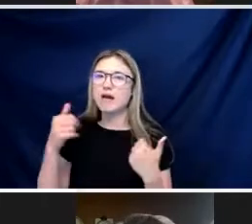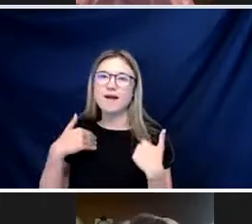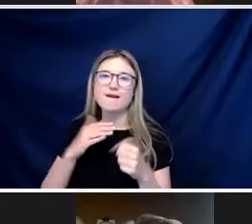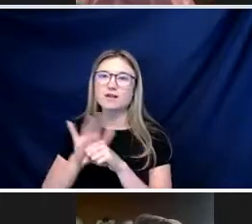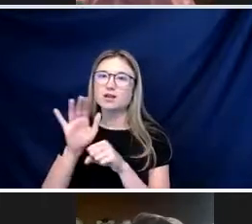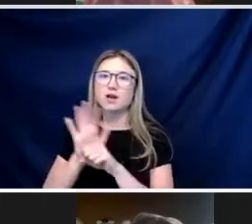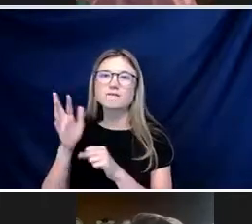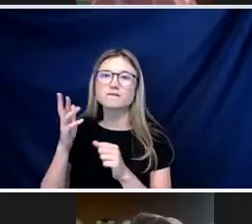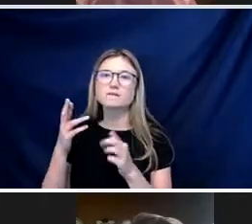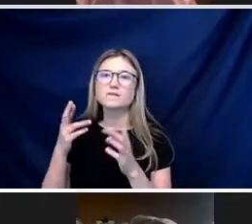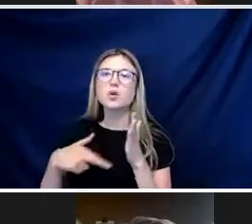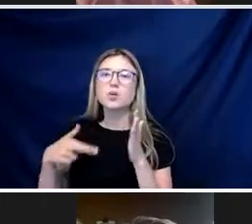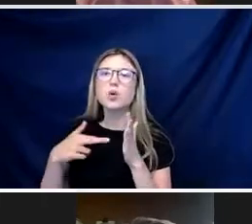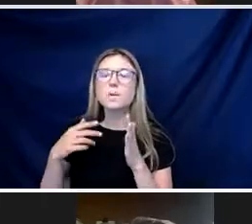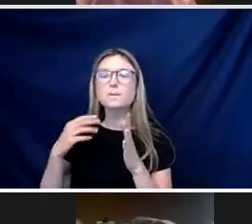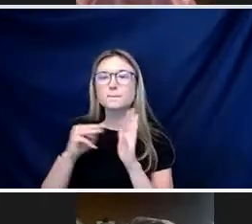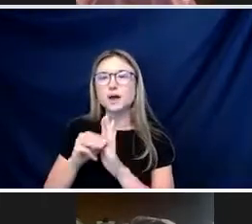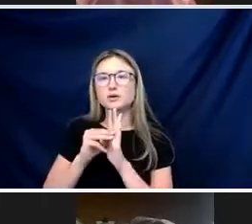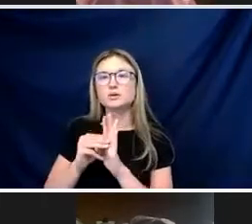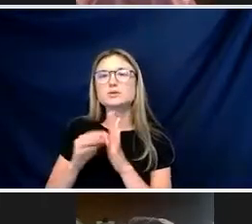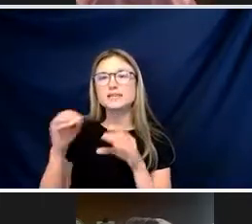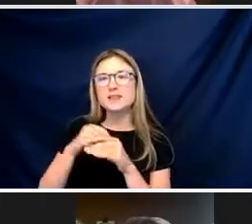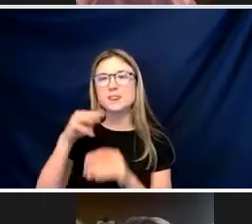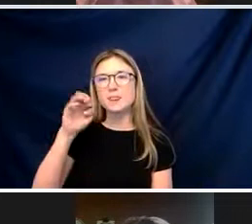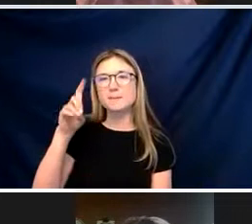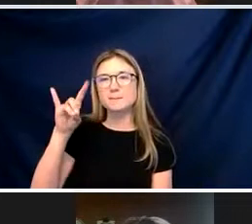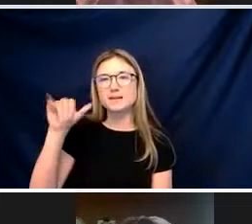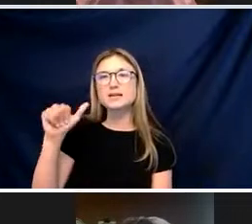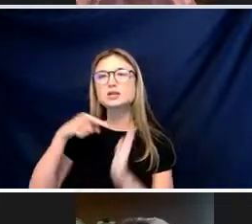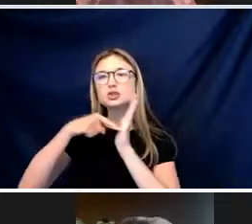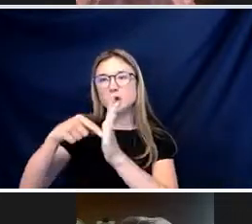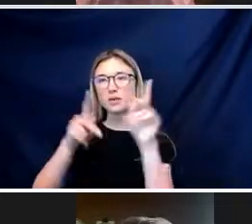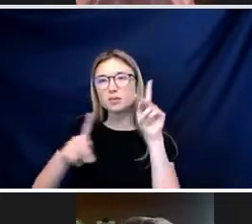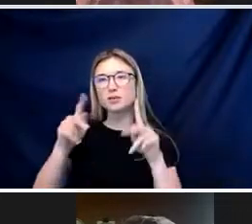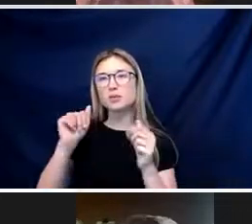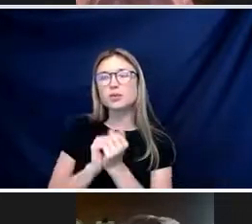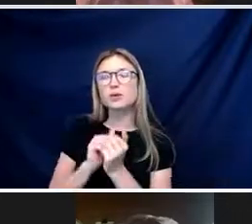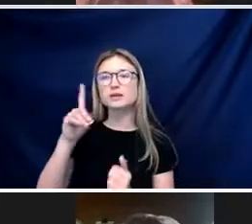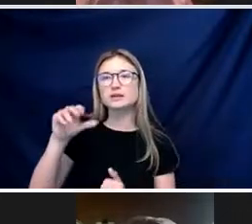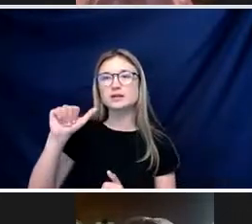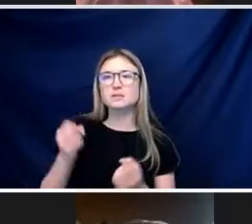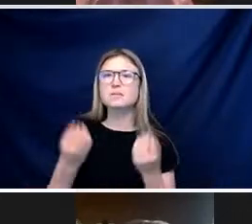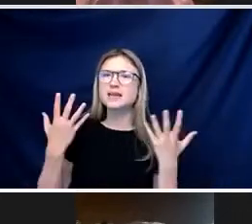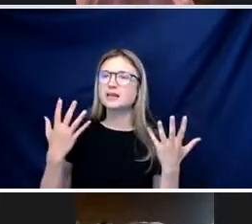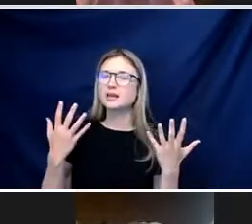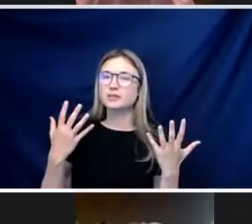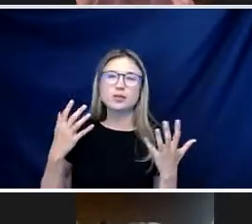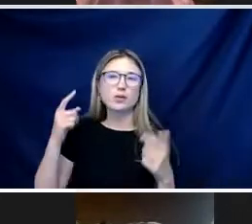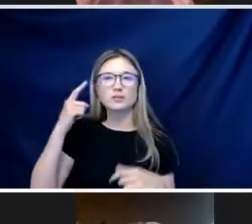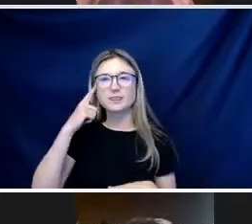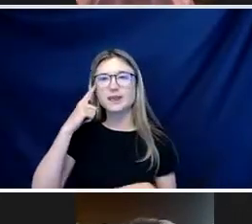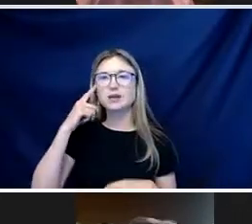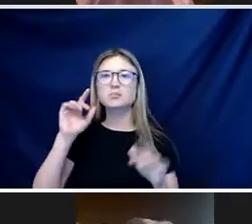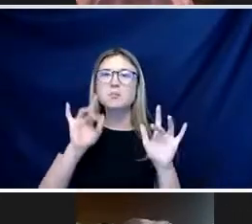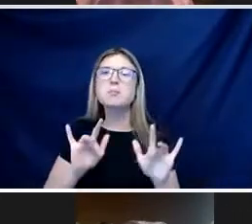bigger media of people with disabilities. There's a lot of narratives of pity in the media and